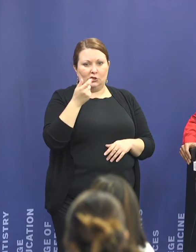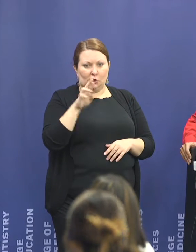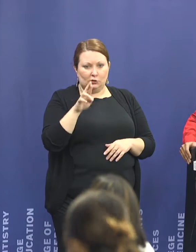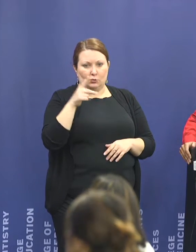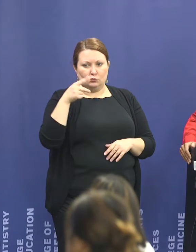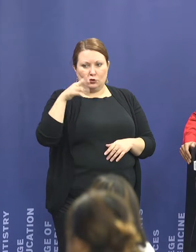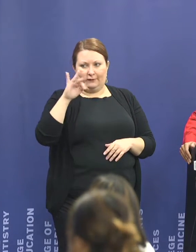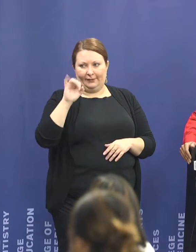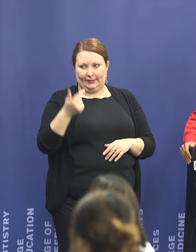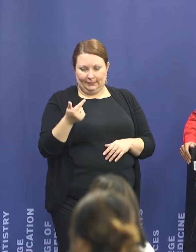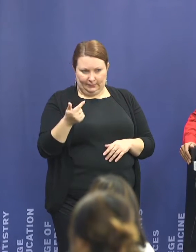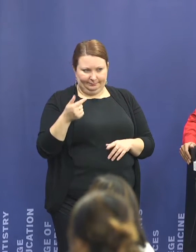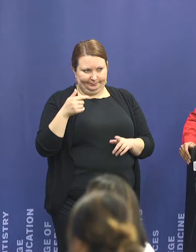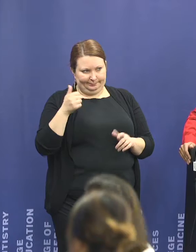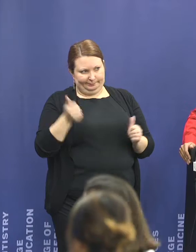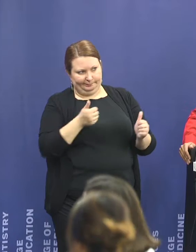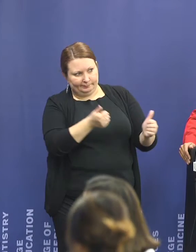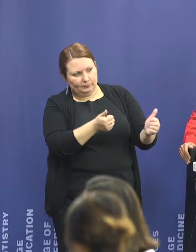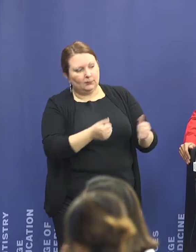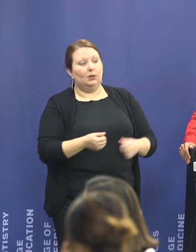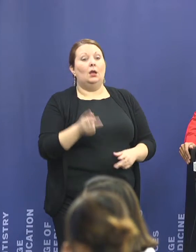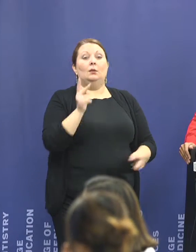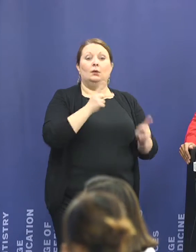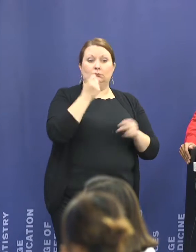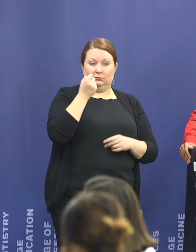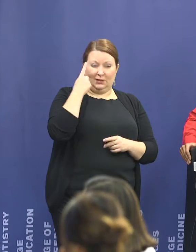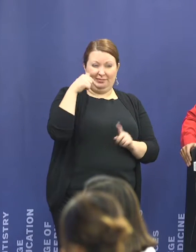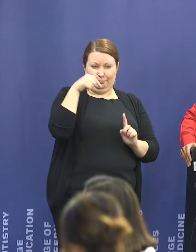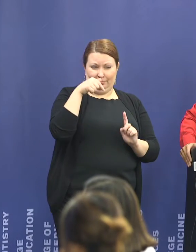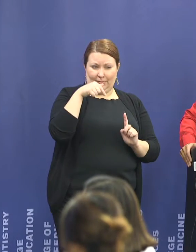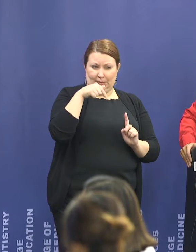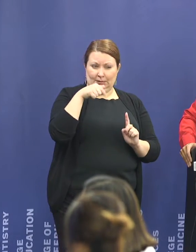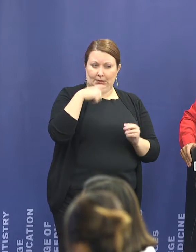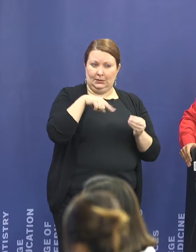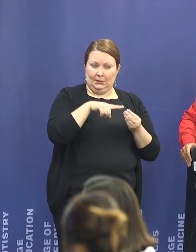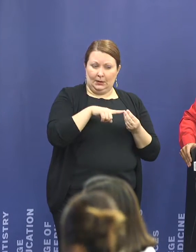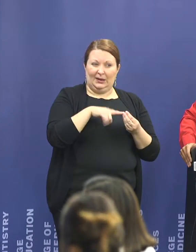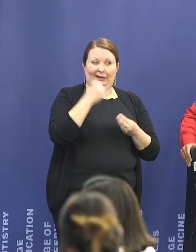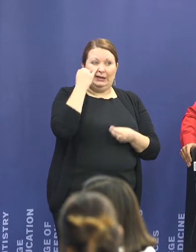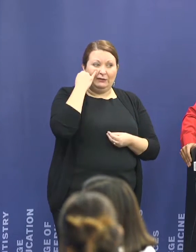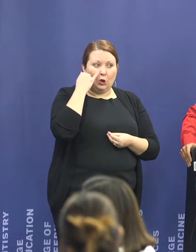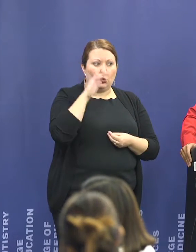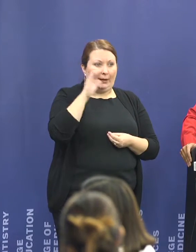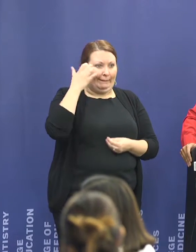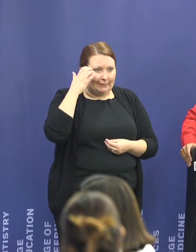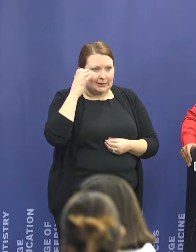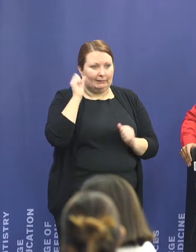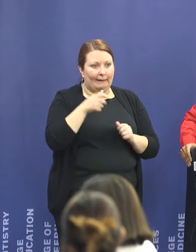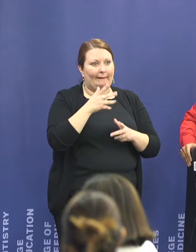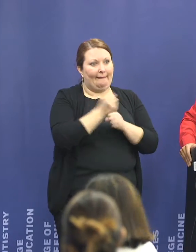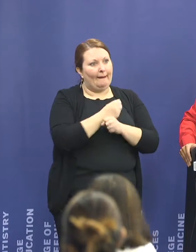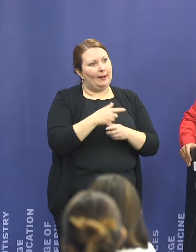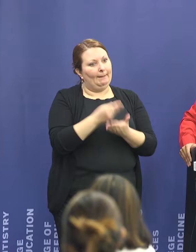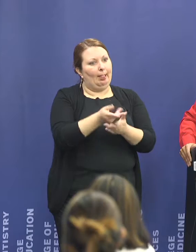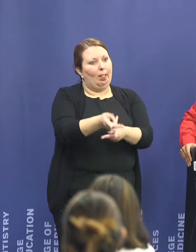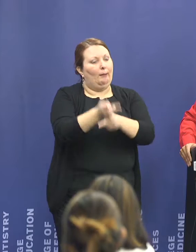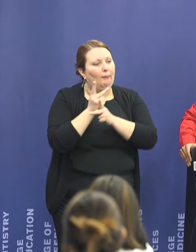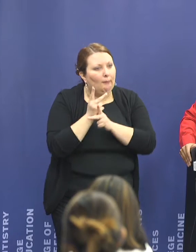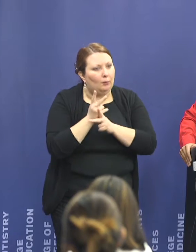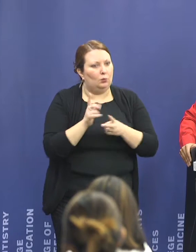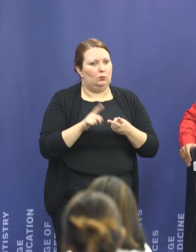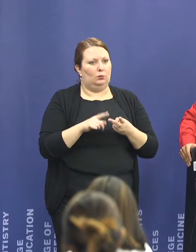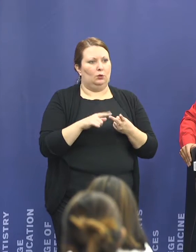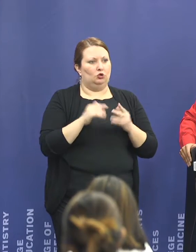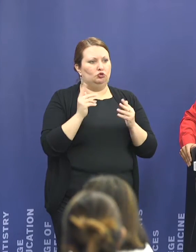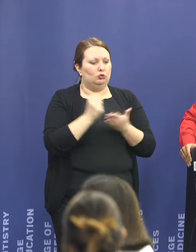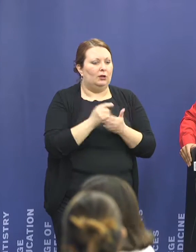profiling. And so when people understand that this is about whether or not your cousin gets a loan or is